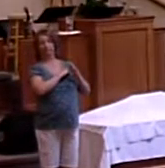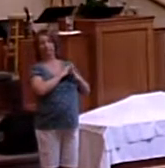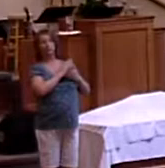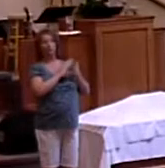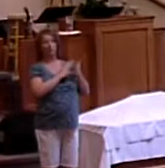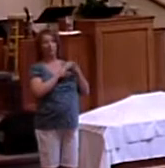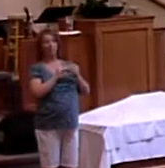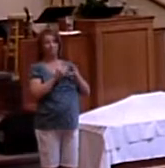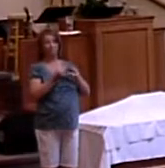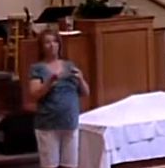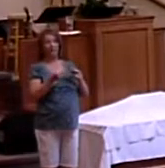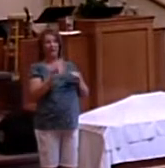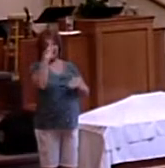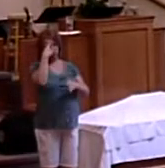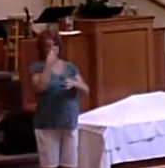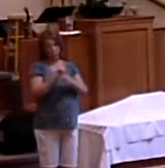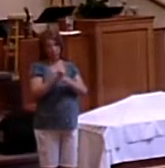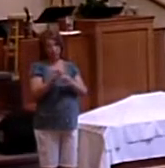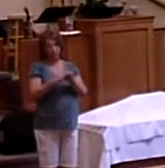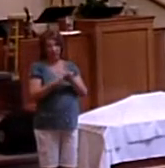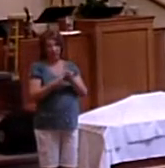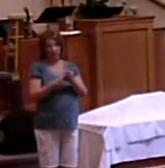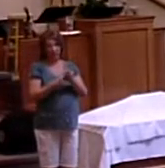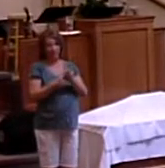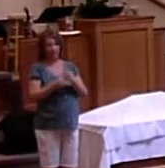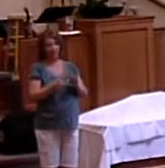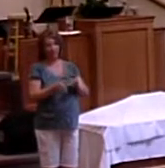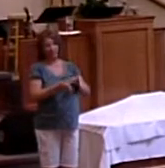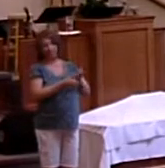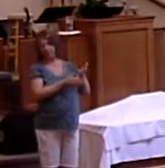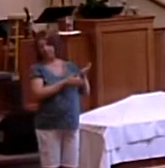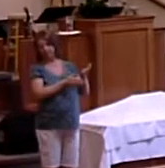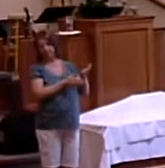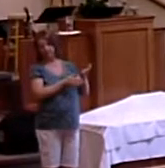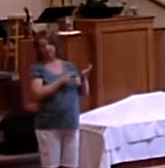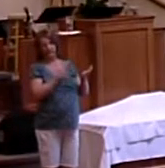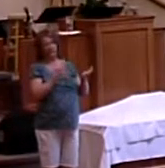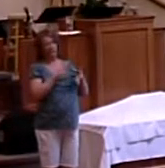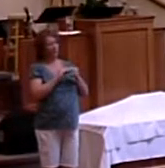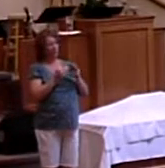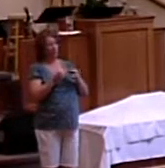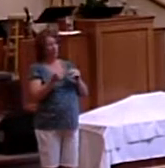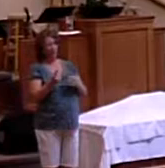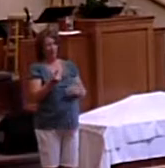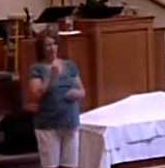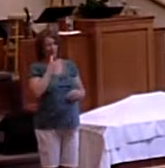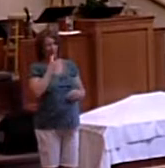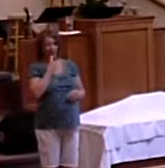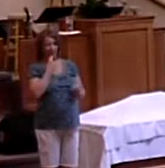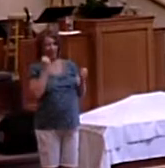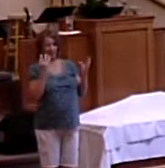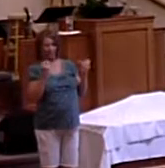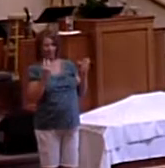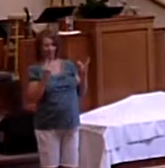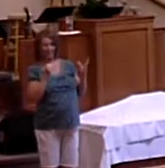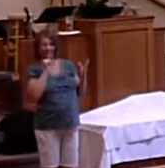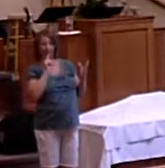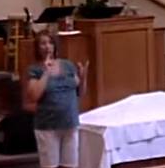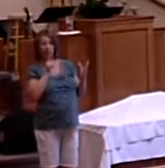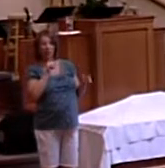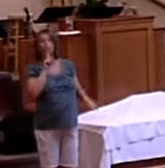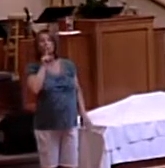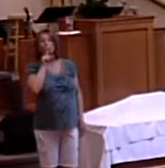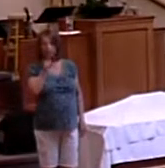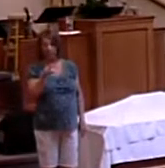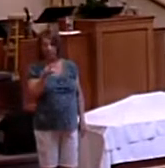the trust factor ultimately kind of goes out the window a lot, because the stories that they bring are not always completely the truth about what's really